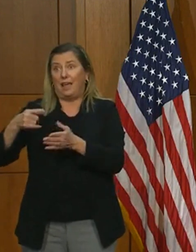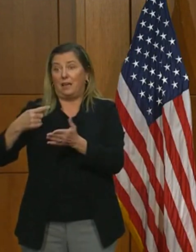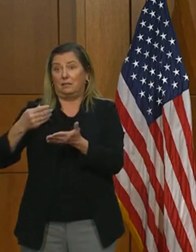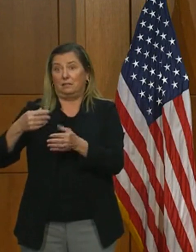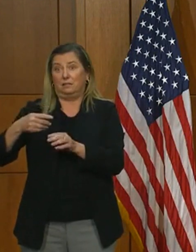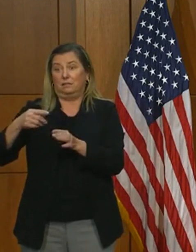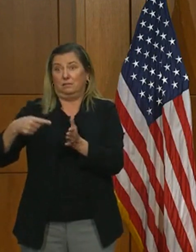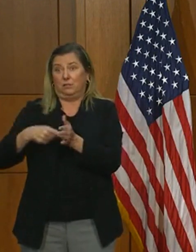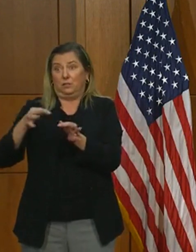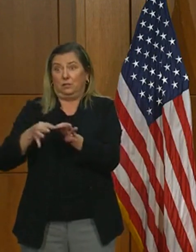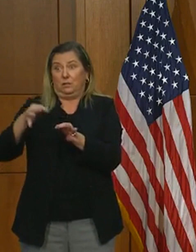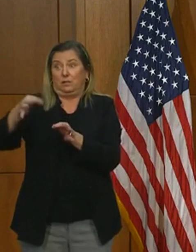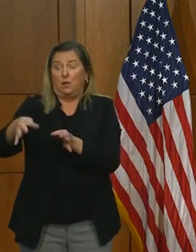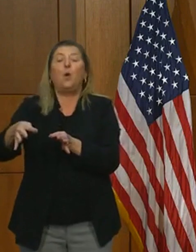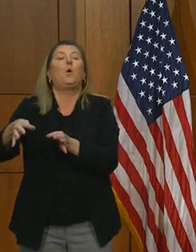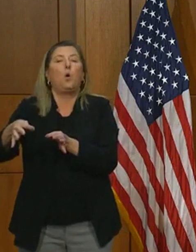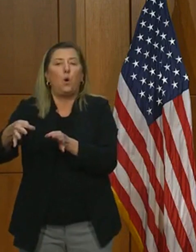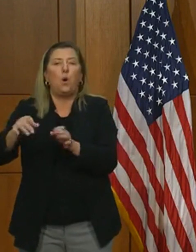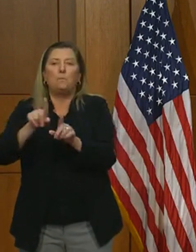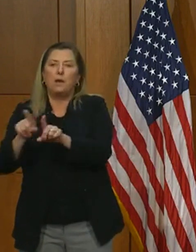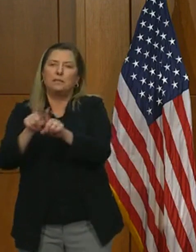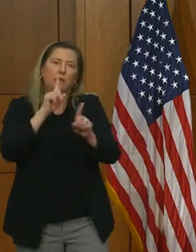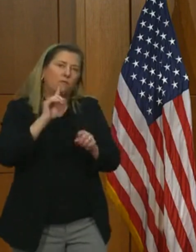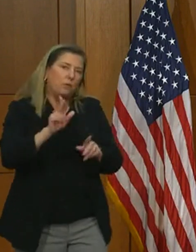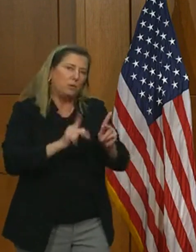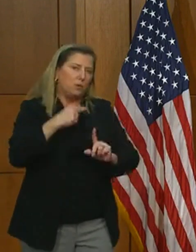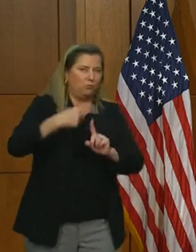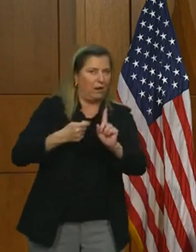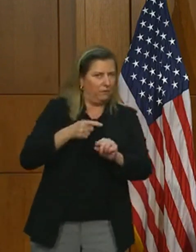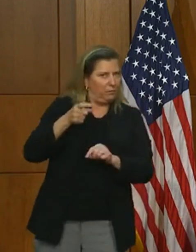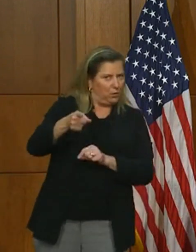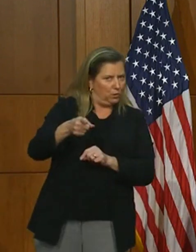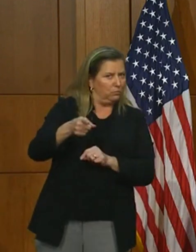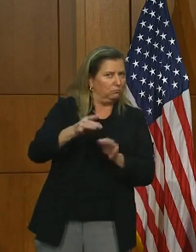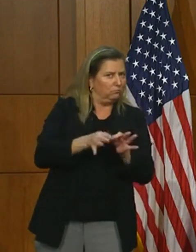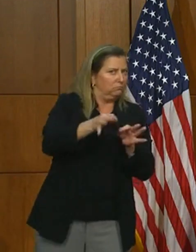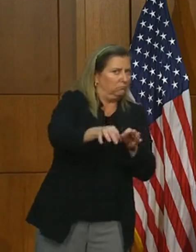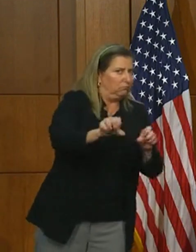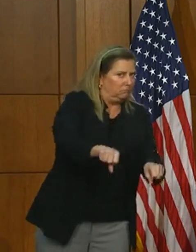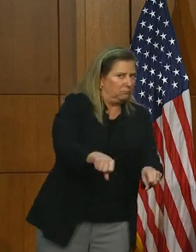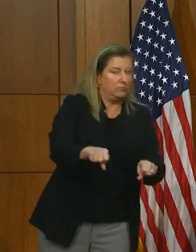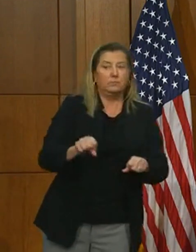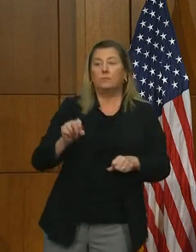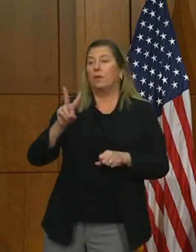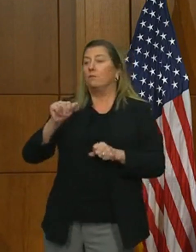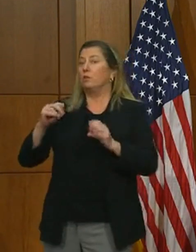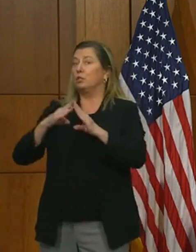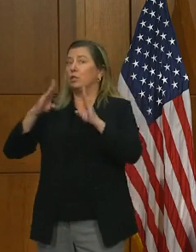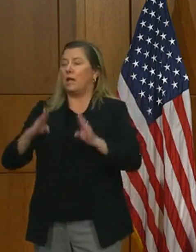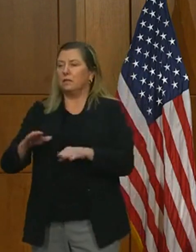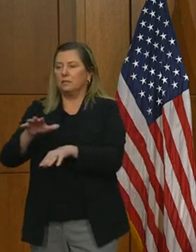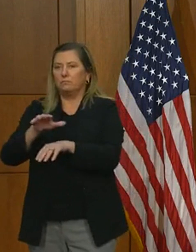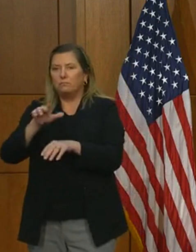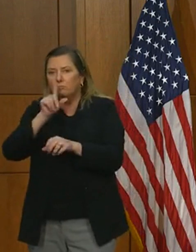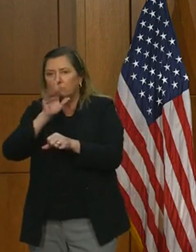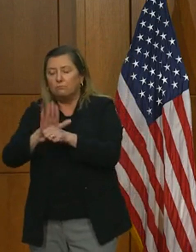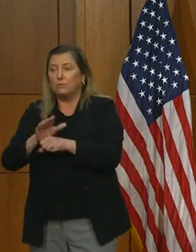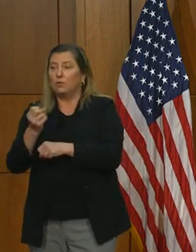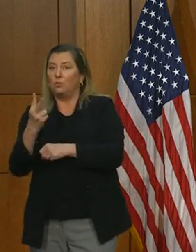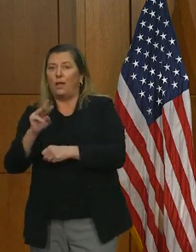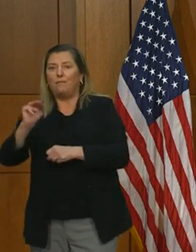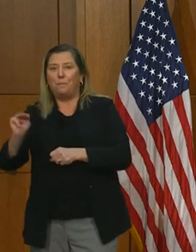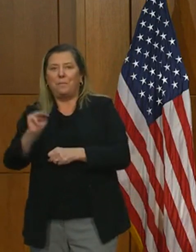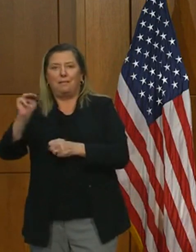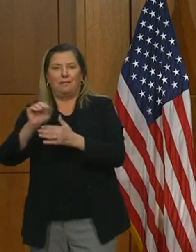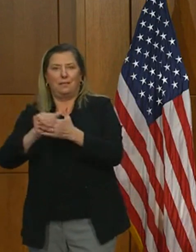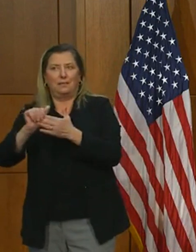this deferral on to your tenants. Virginia Housing has committed $12 million in funding